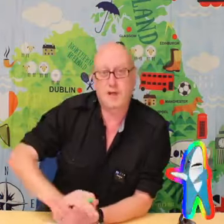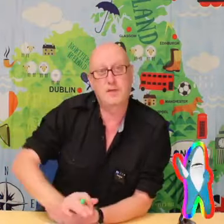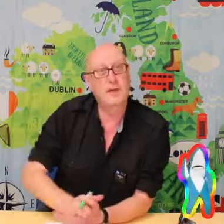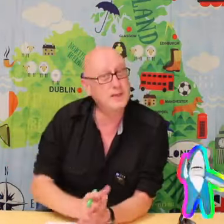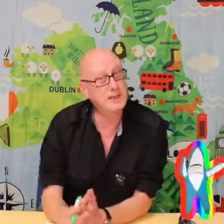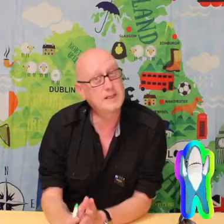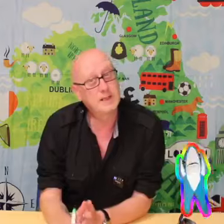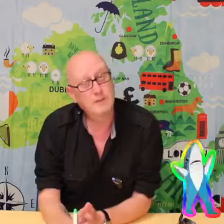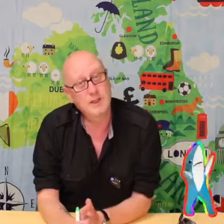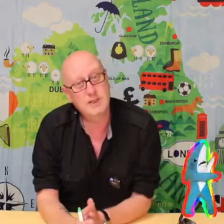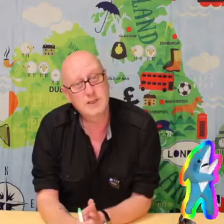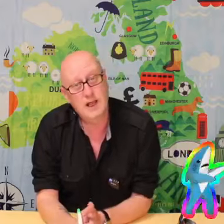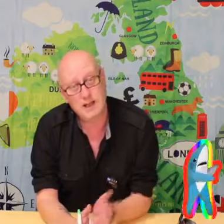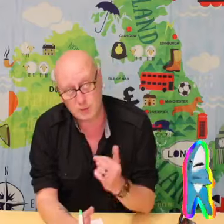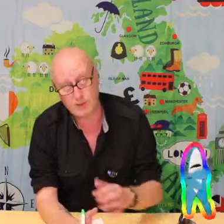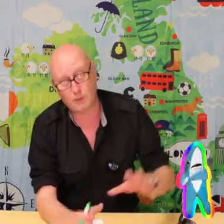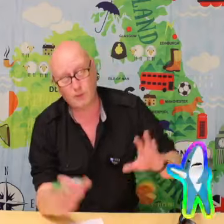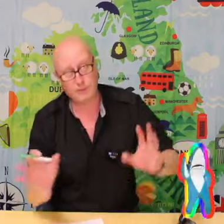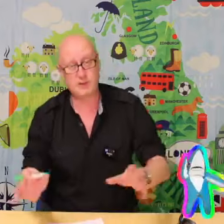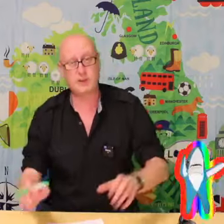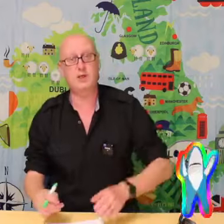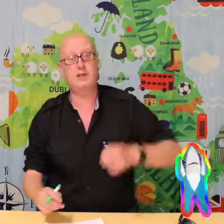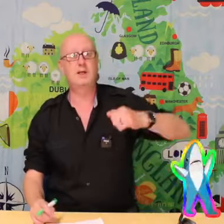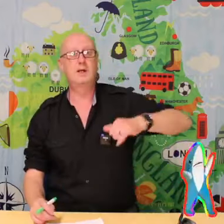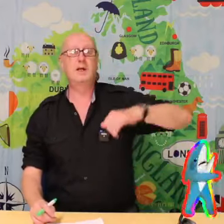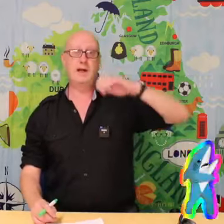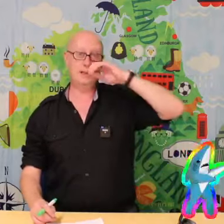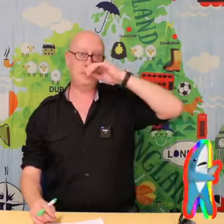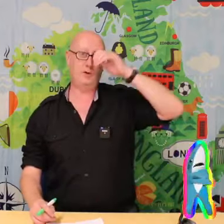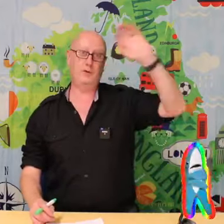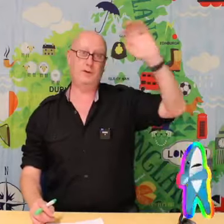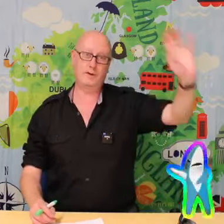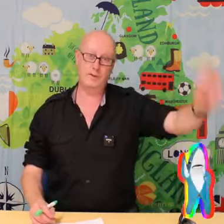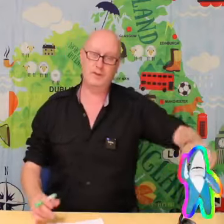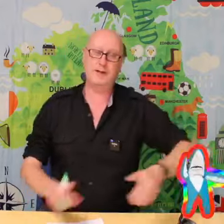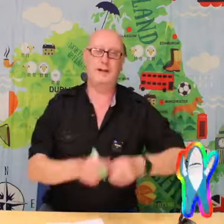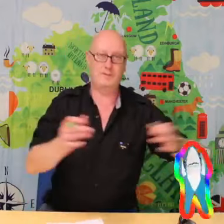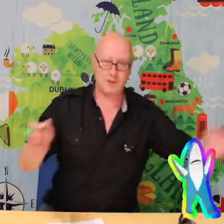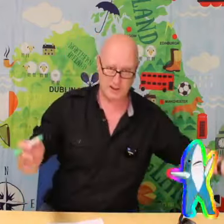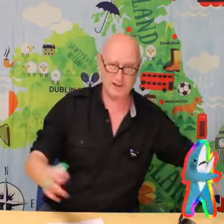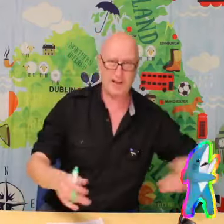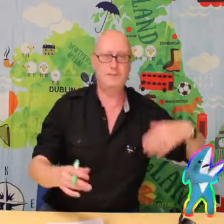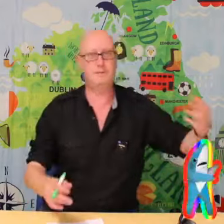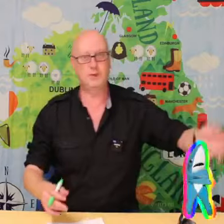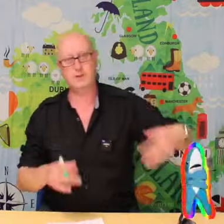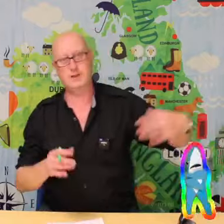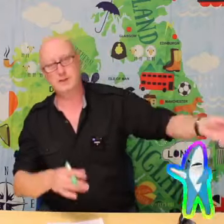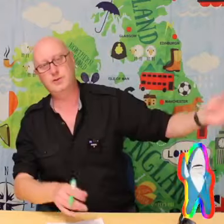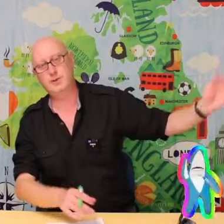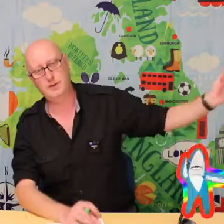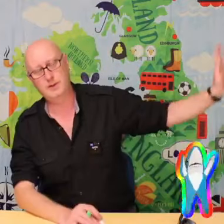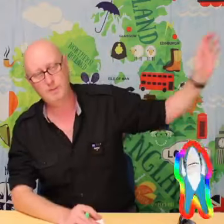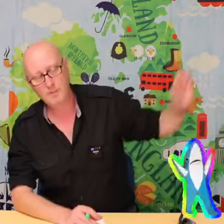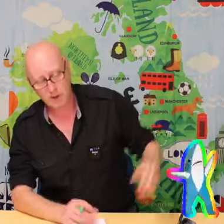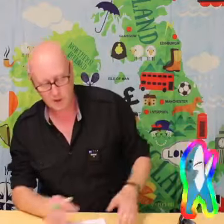thing I did for you last week. We've got the printed sheets, and if you're ordering on a Monday, I'll give you the sheets then, Tuesday, etc. Yeah. So if you ask a